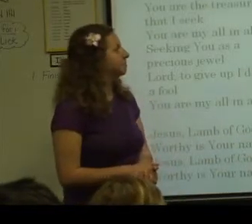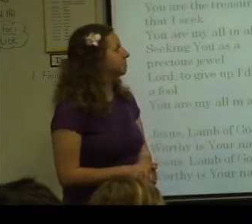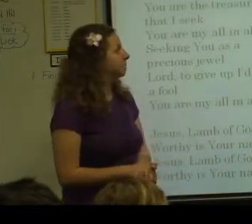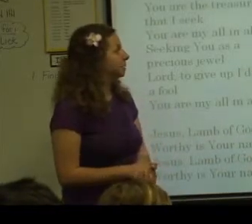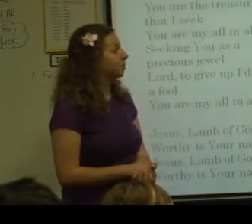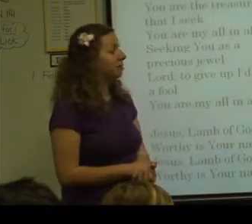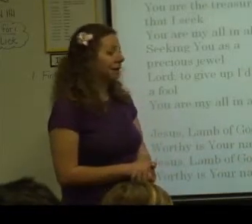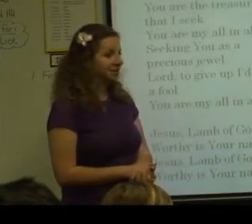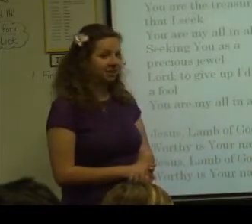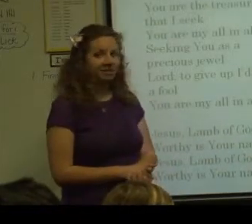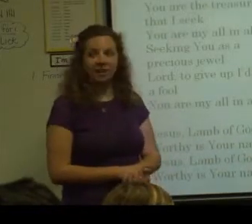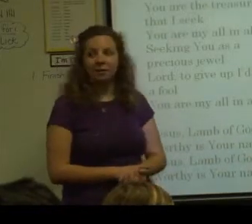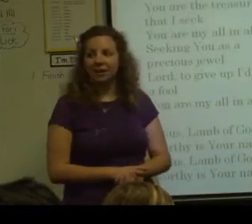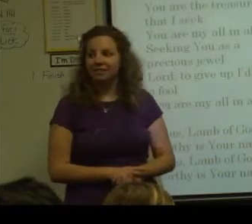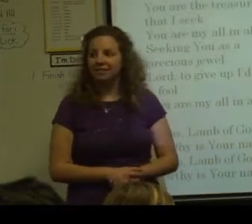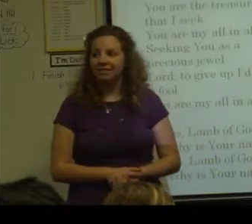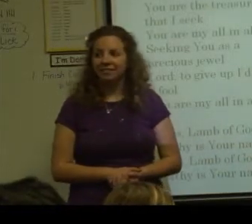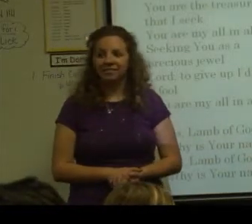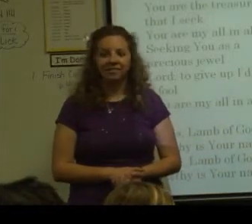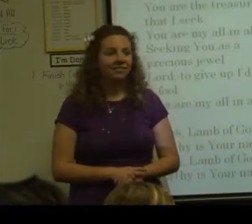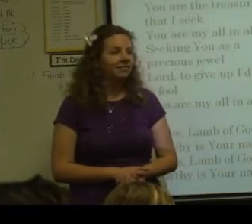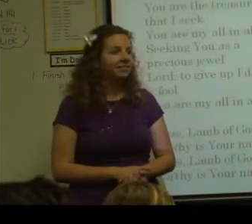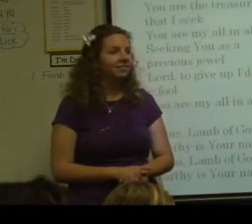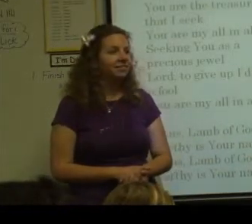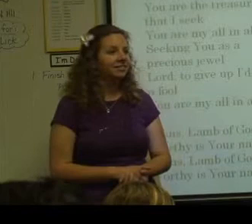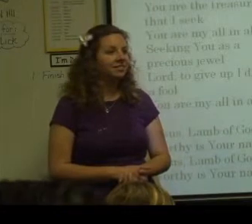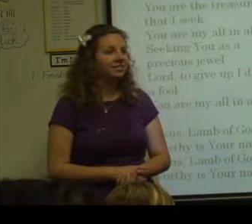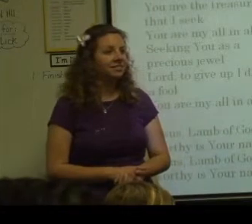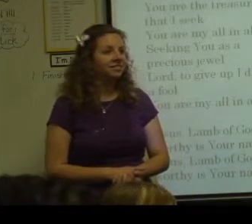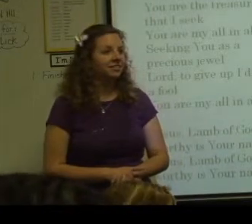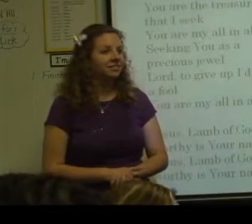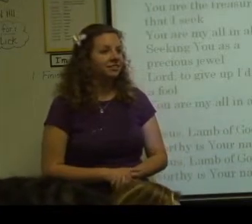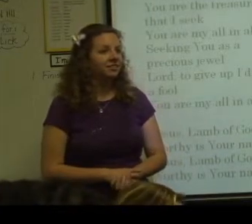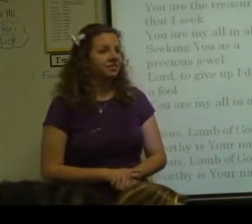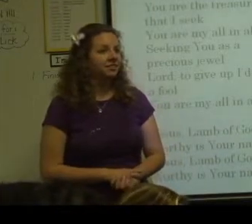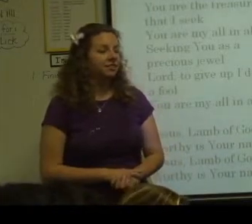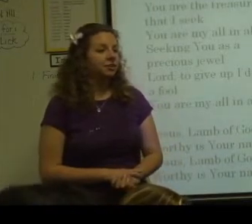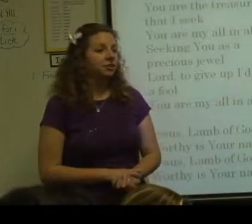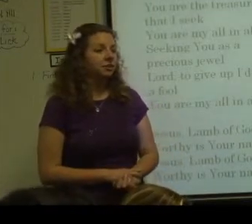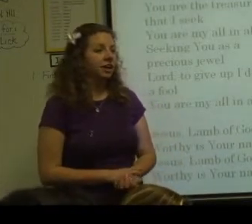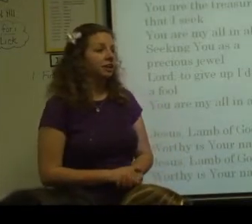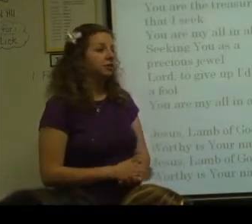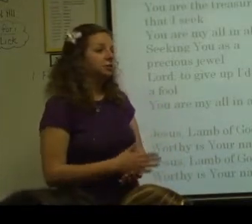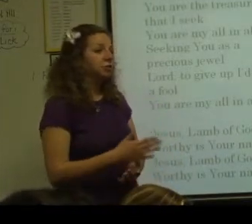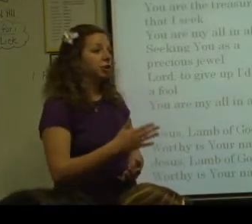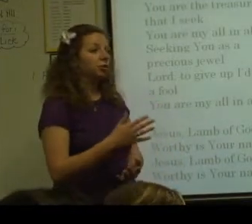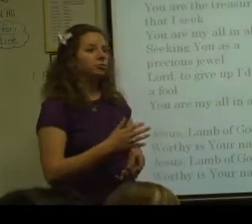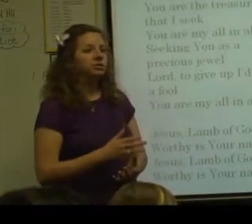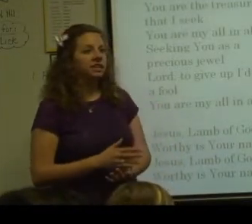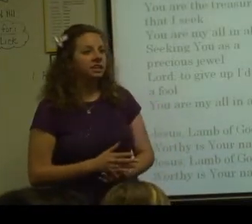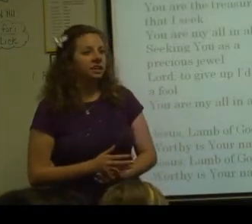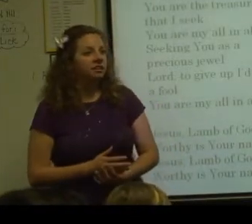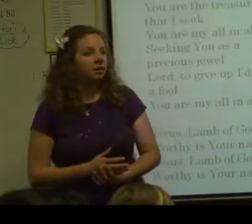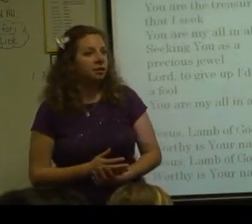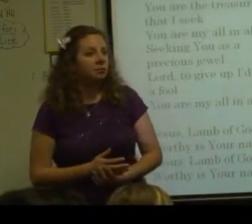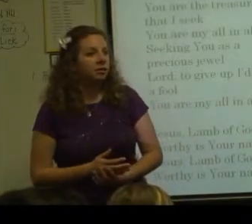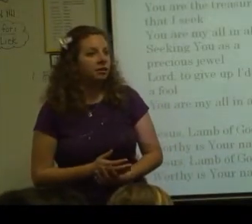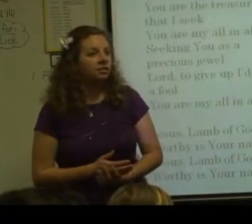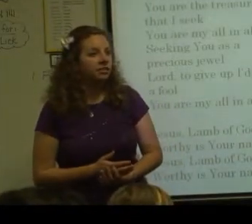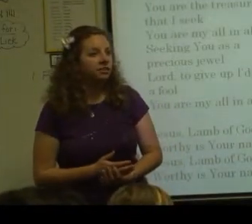So being brought back to life that way. My heart fails and you give me breath. Okay, so say it again. My heart fails